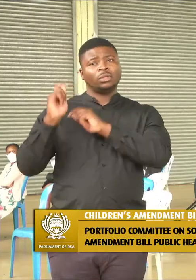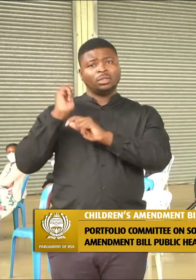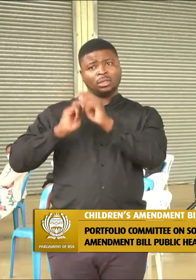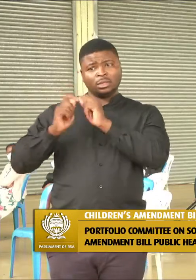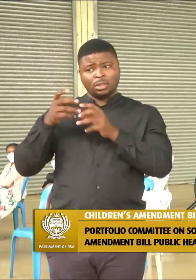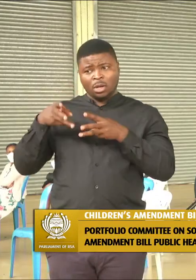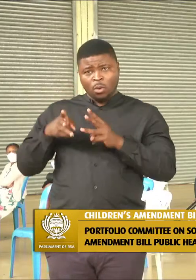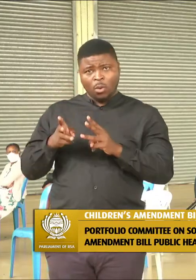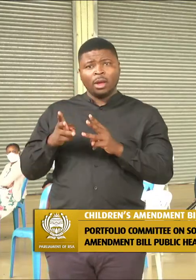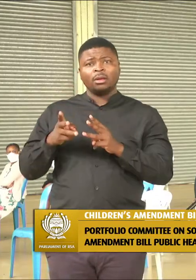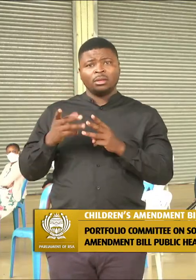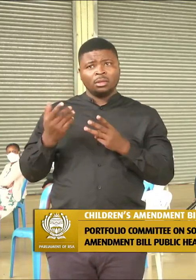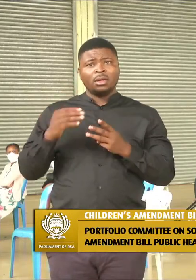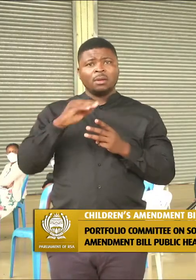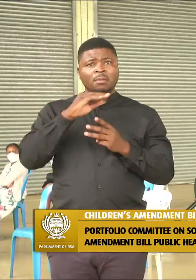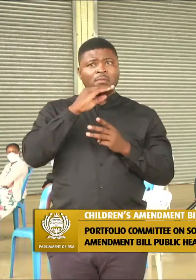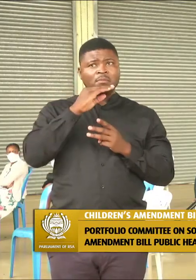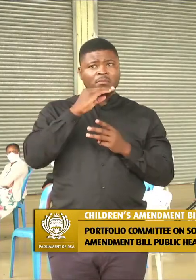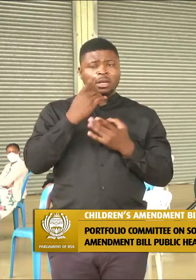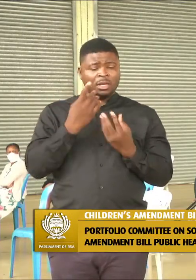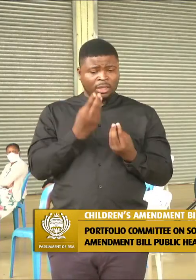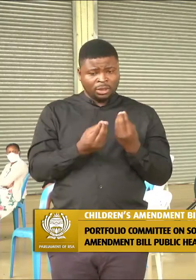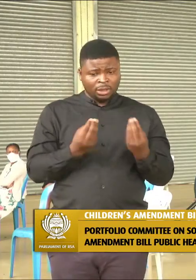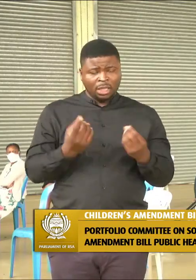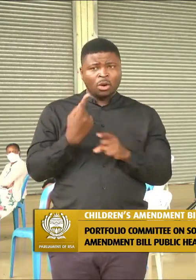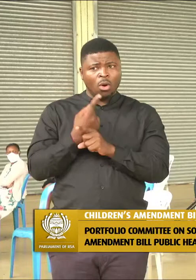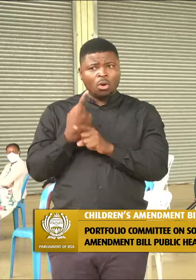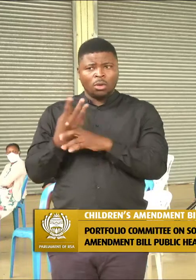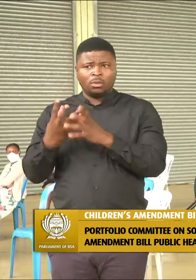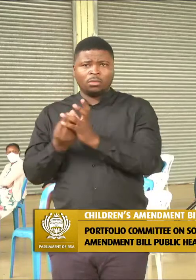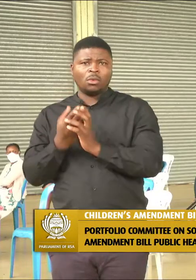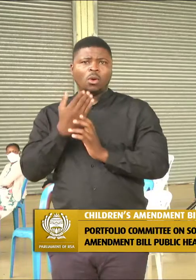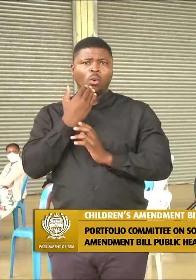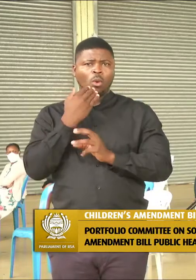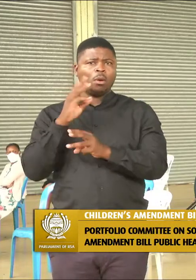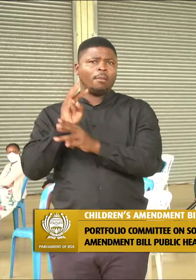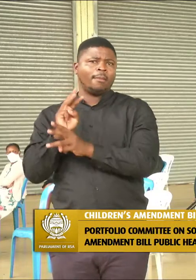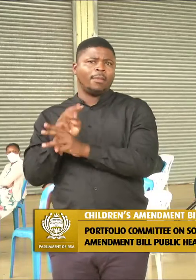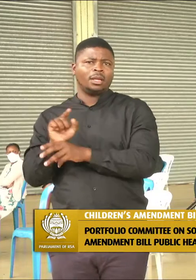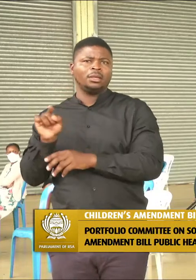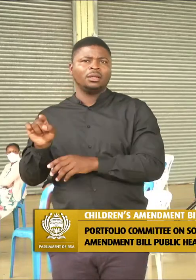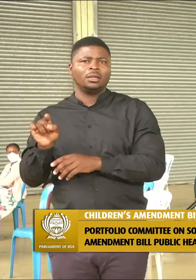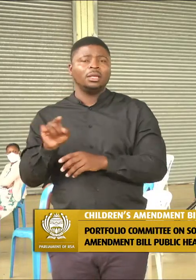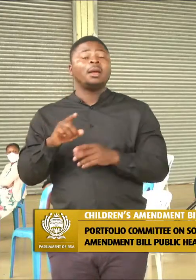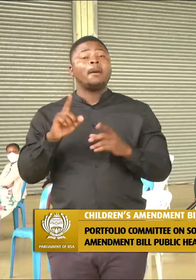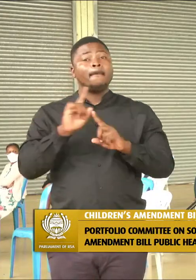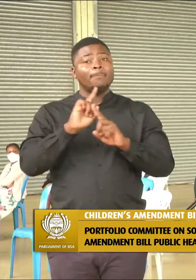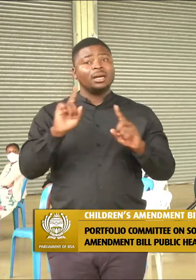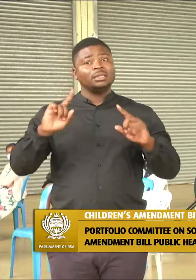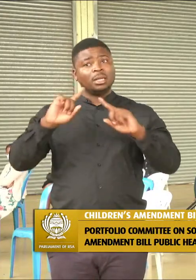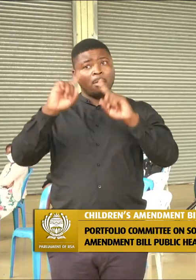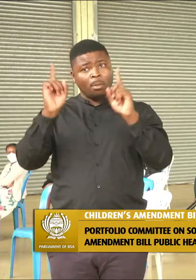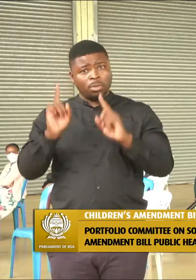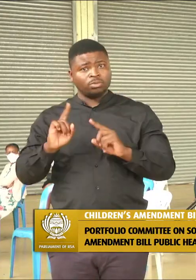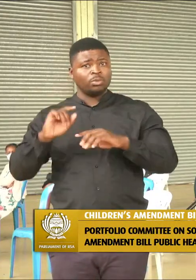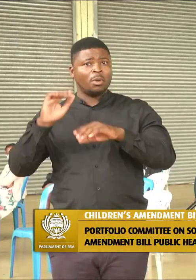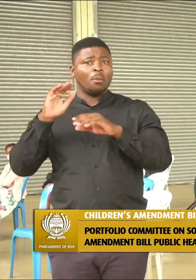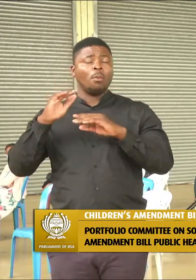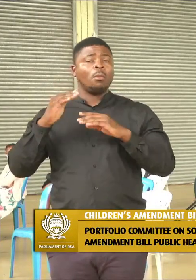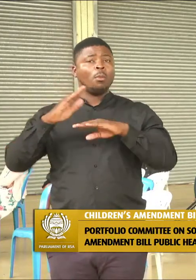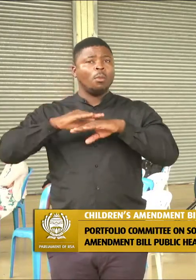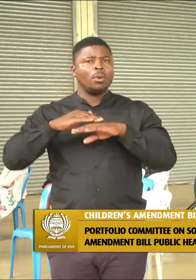main and primary custodian of children, especially girl children. Ngokwesiko nje bekwaziwa sengathi ke